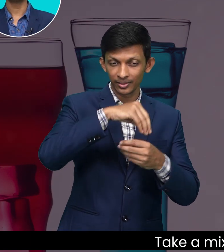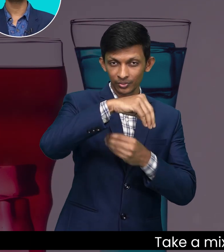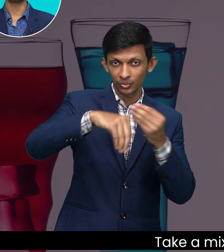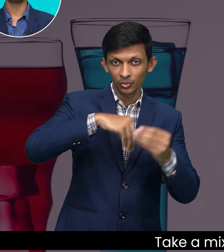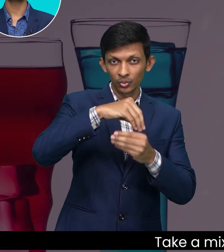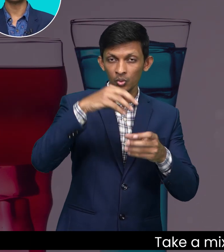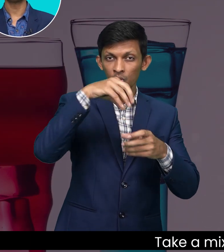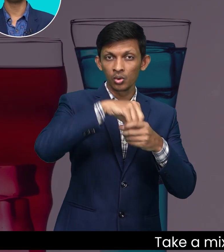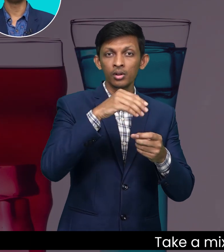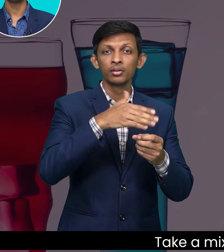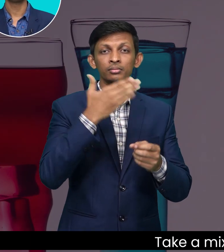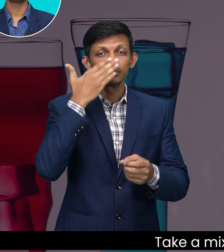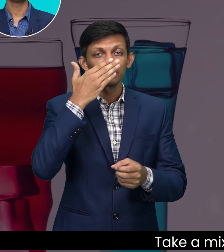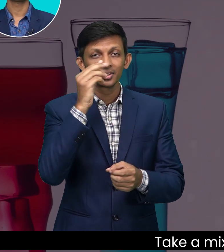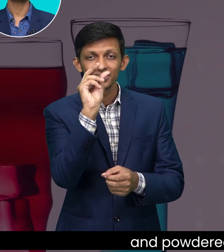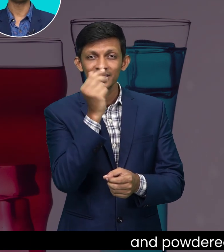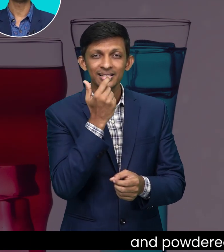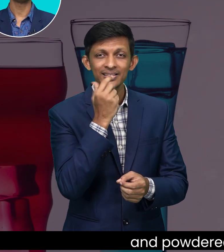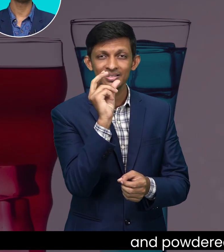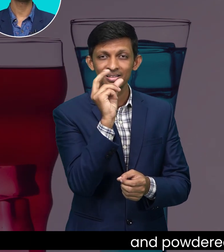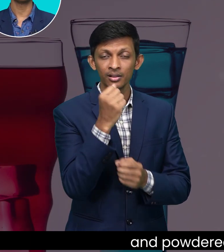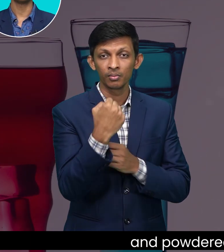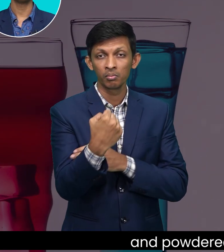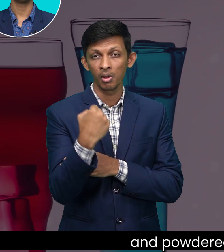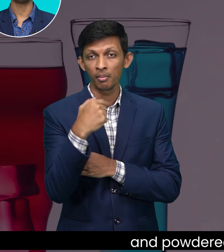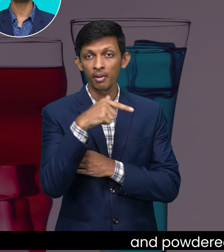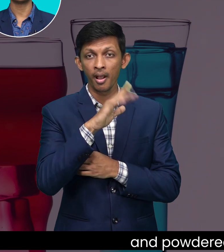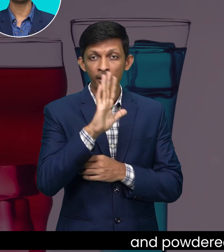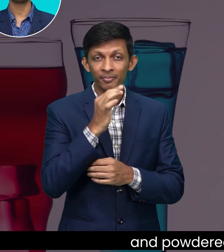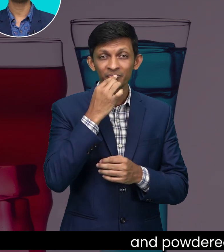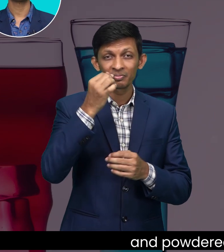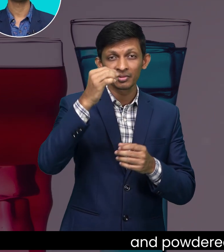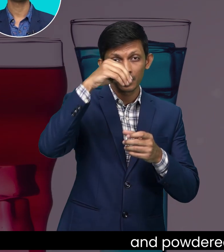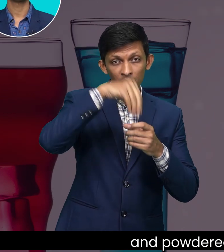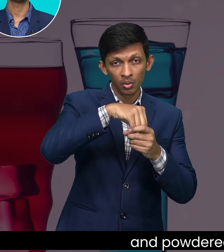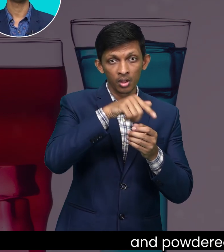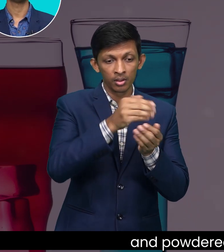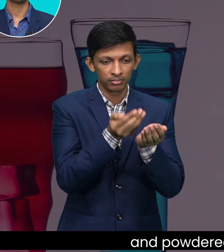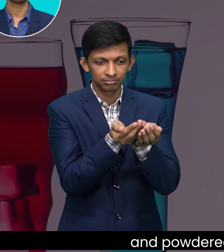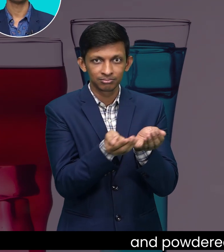Take a mixture of camphor and powdered salt in a china dish